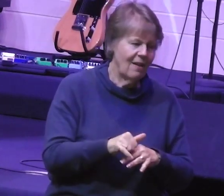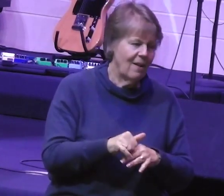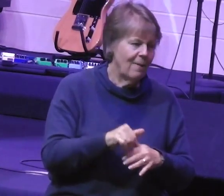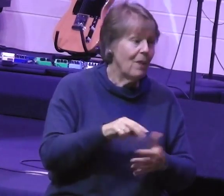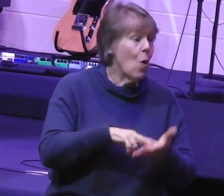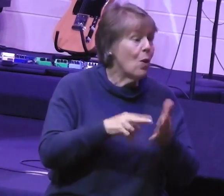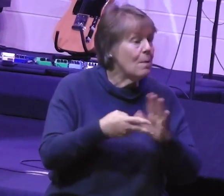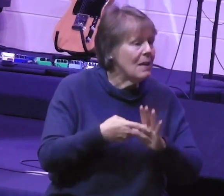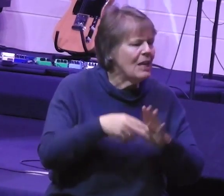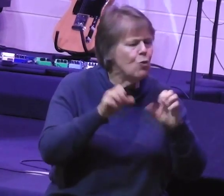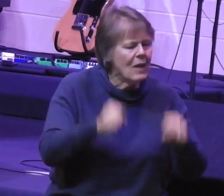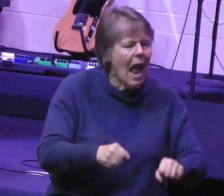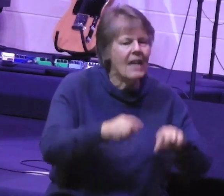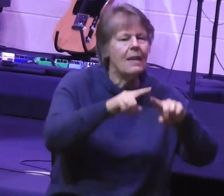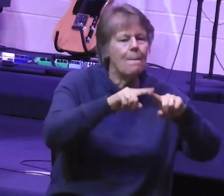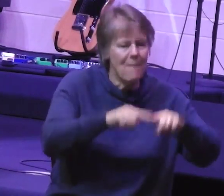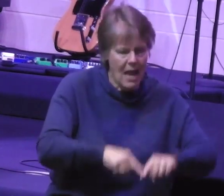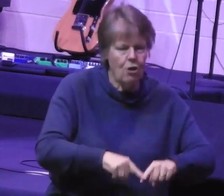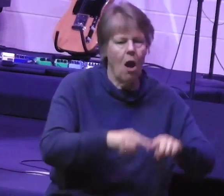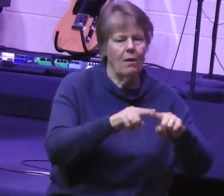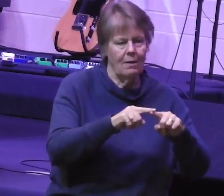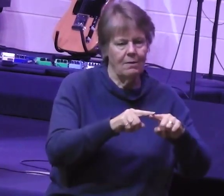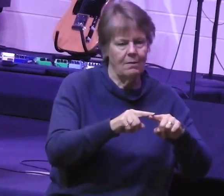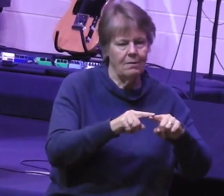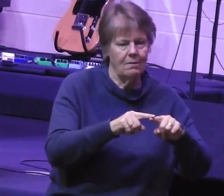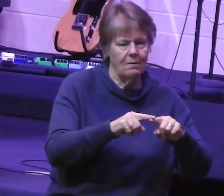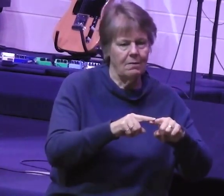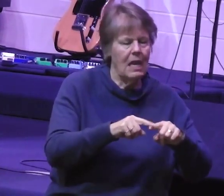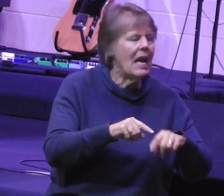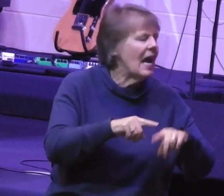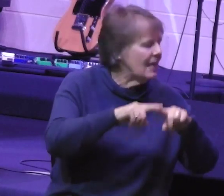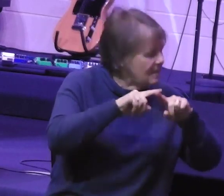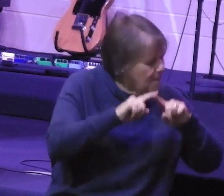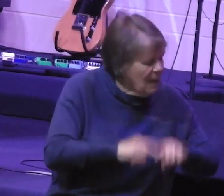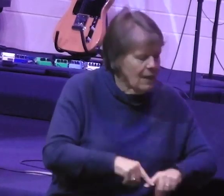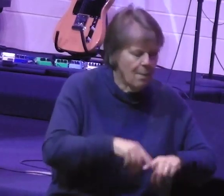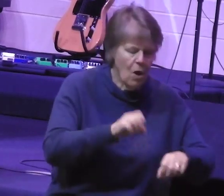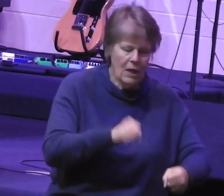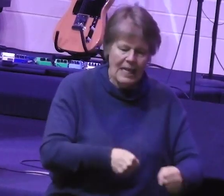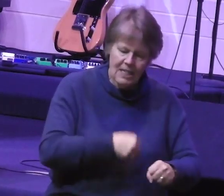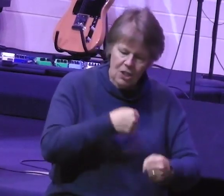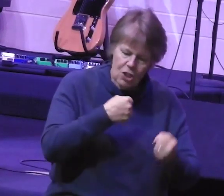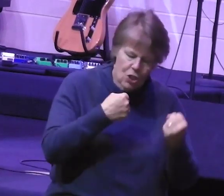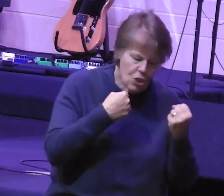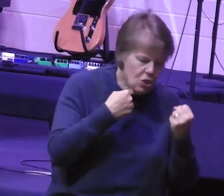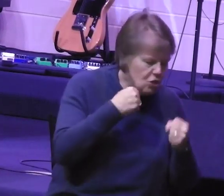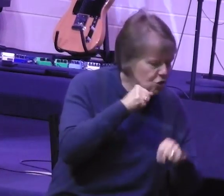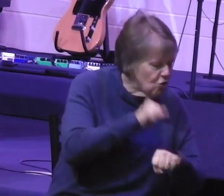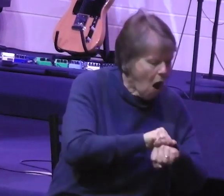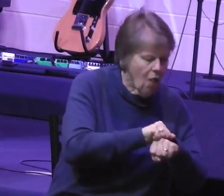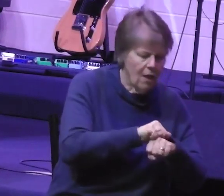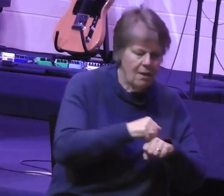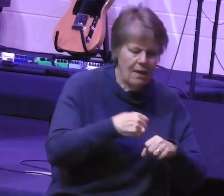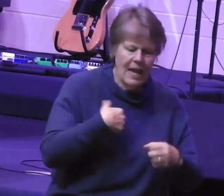as reliable, as dependable, as firm as you can